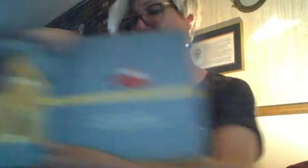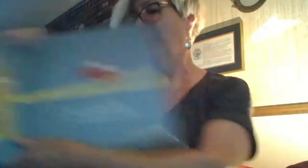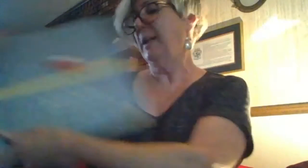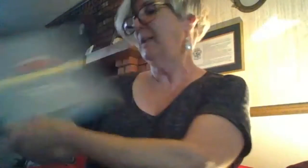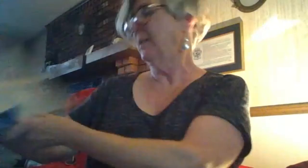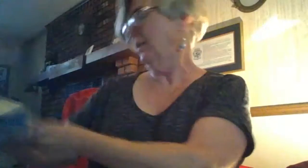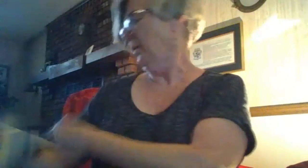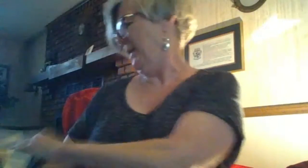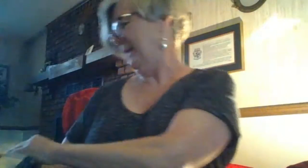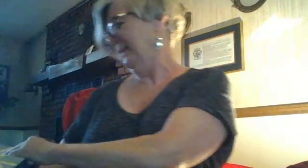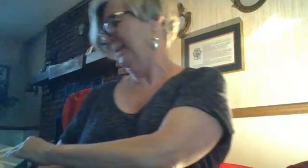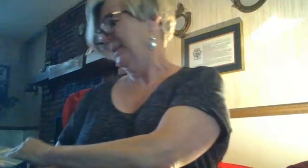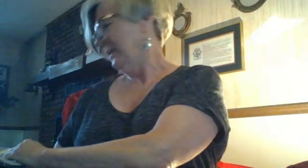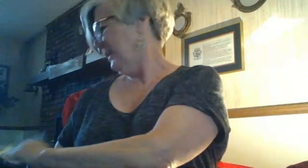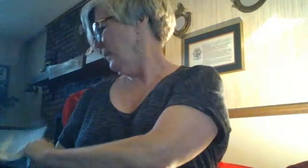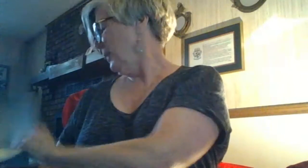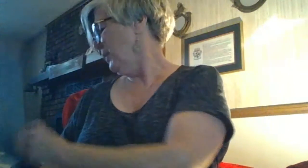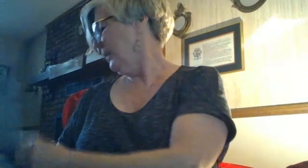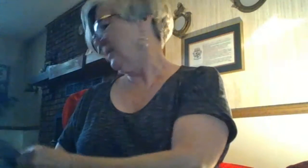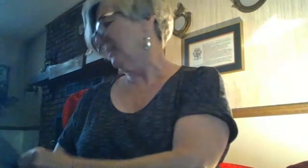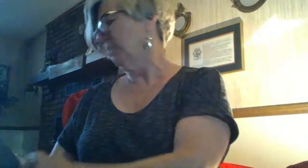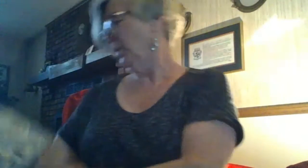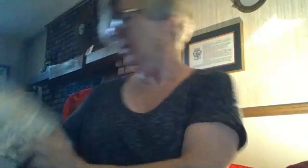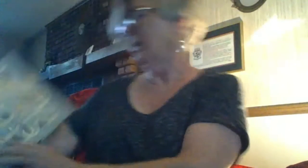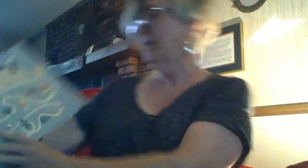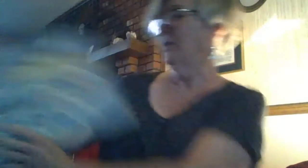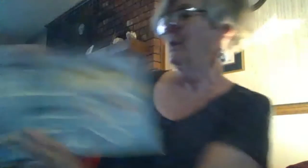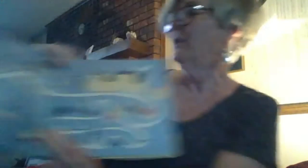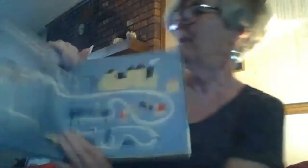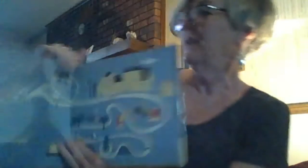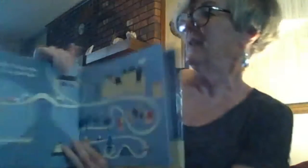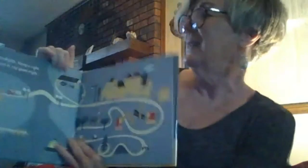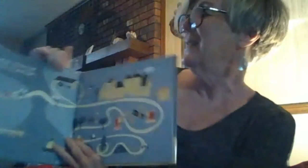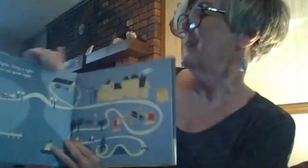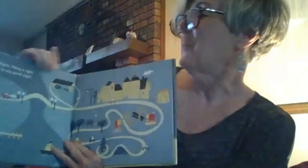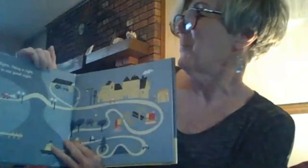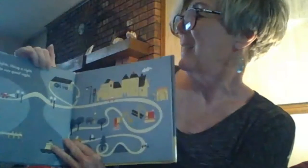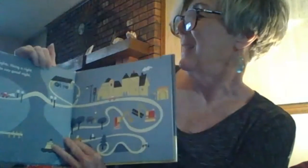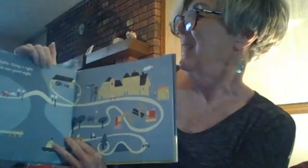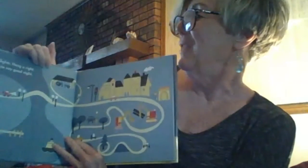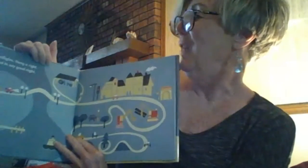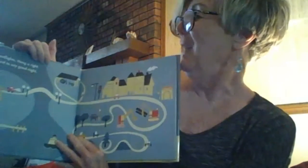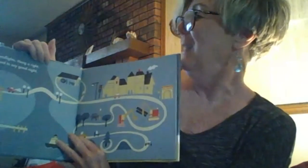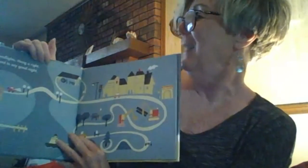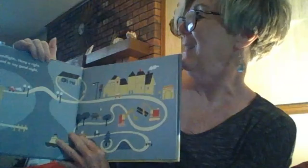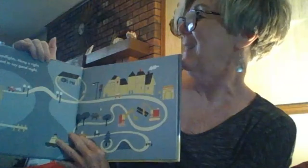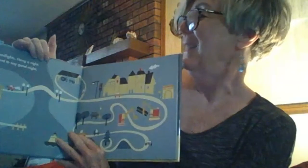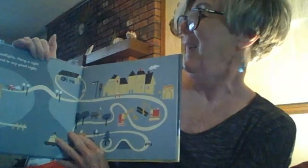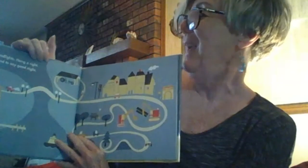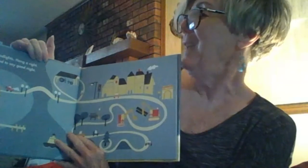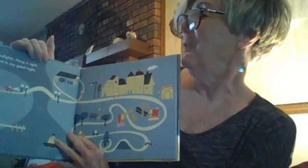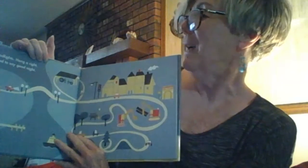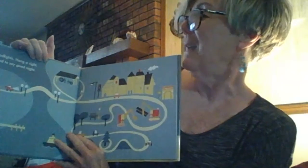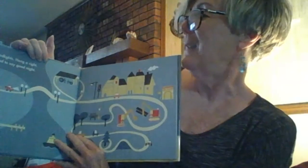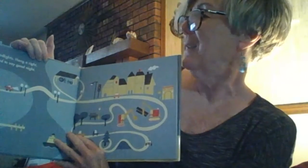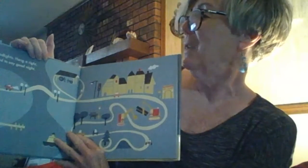is not ready to go to bed. He wants to explore. So here he is. Hit your headlights,